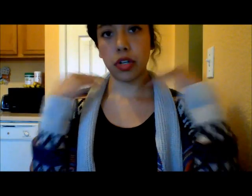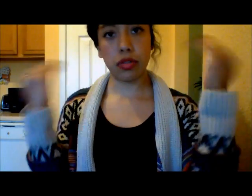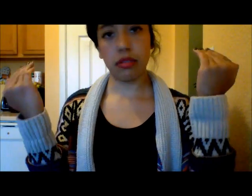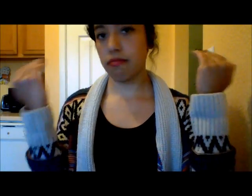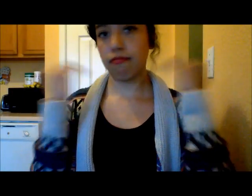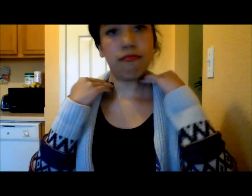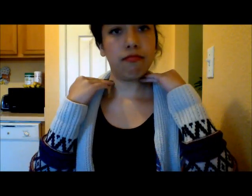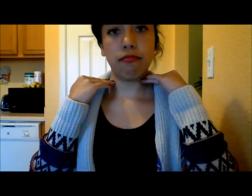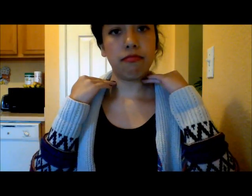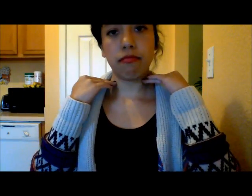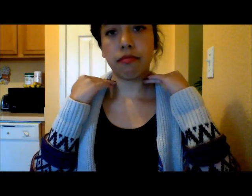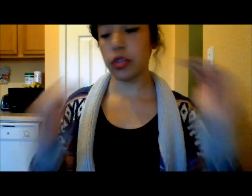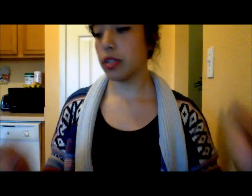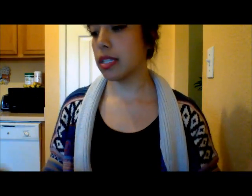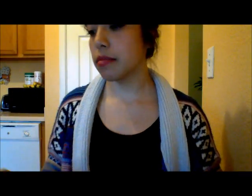broke.